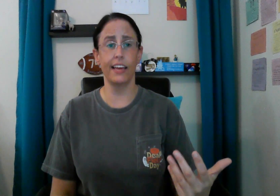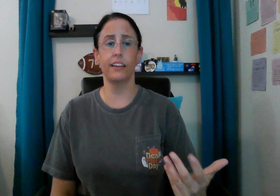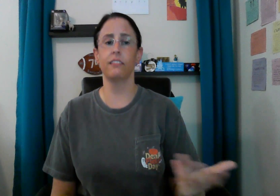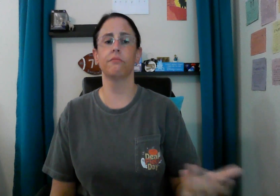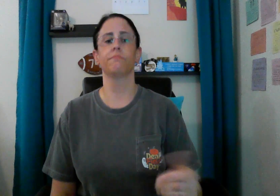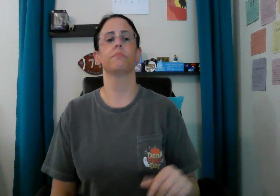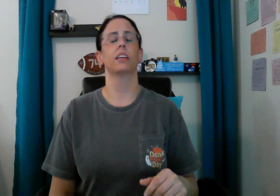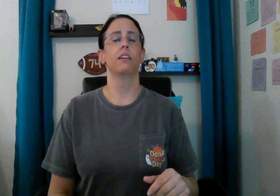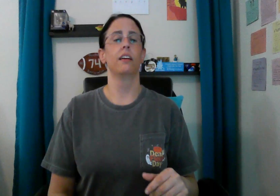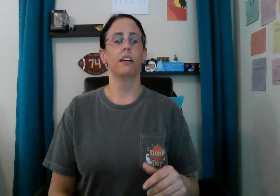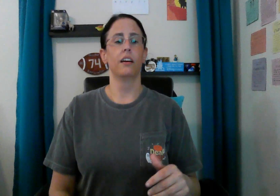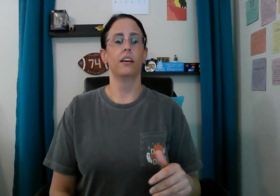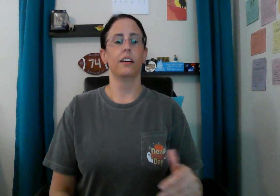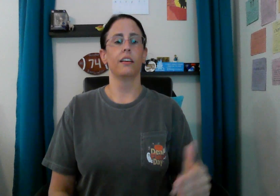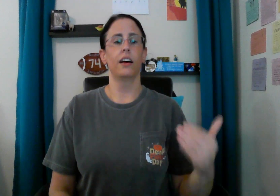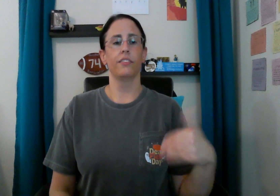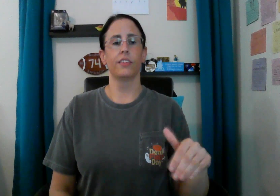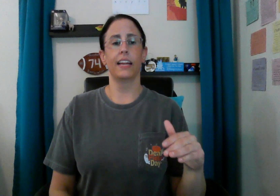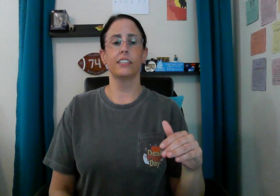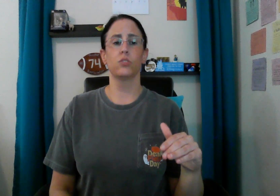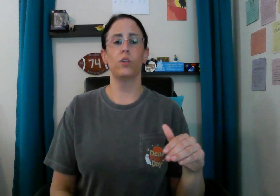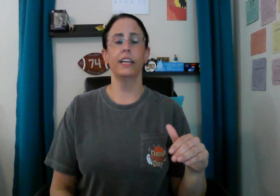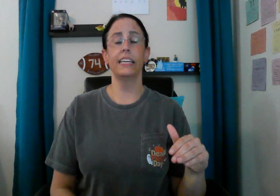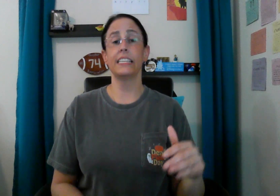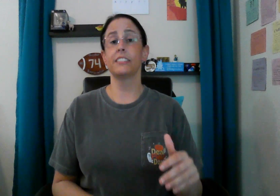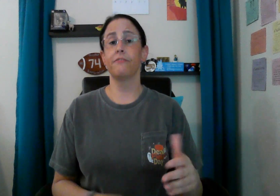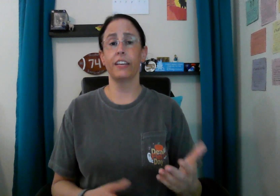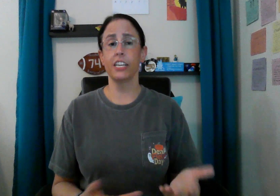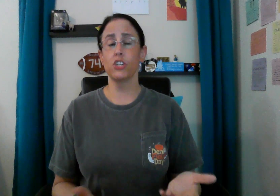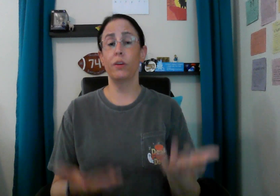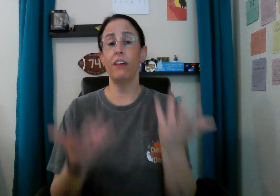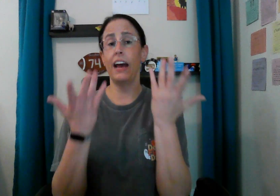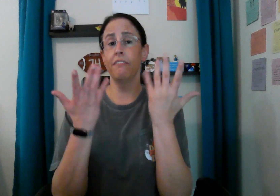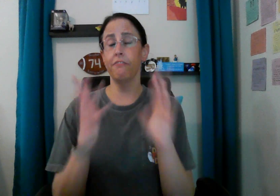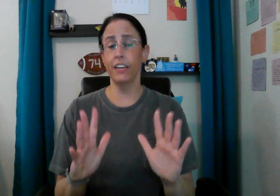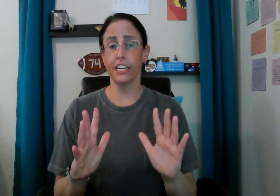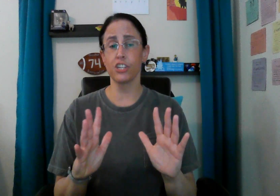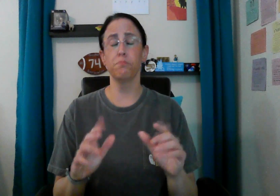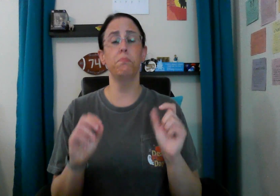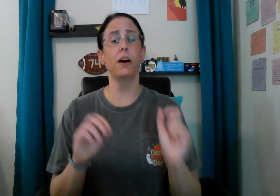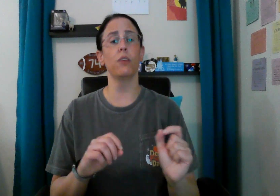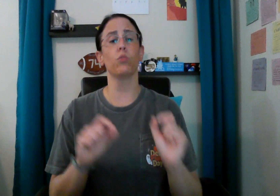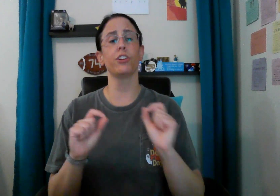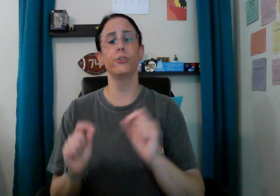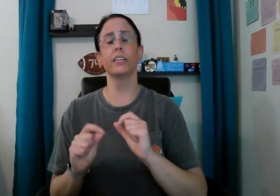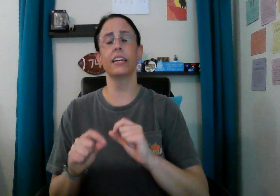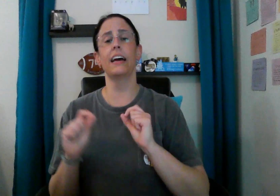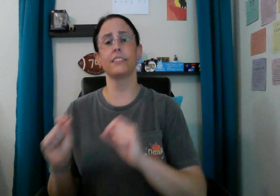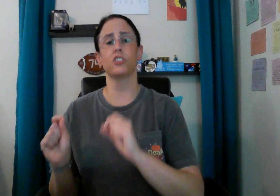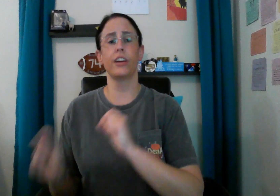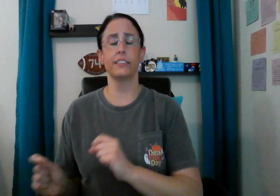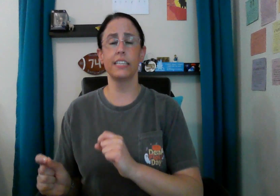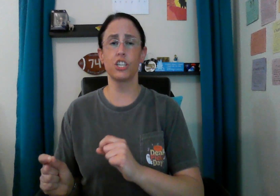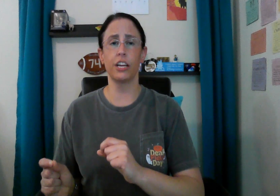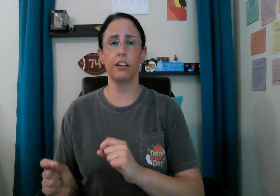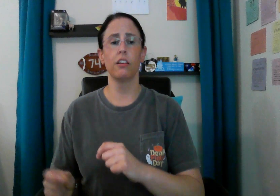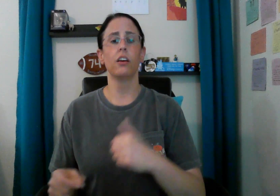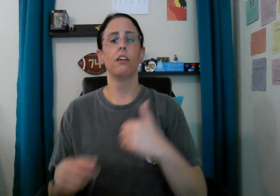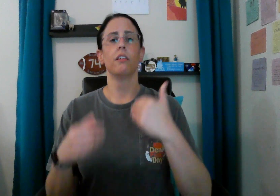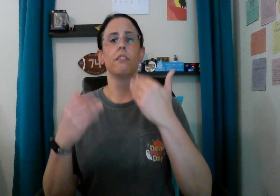then the next one is finish. We've had finish, but we're using it as a transition.